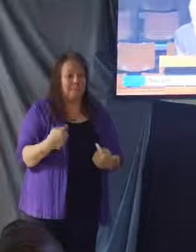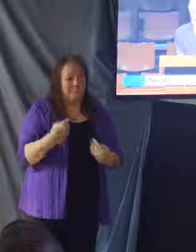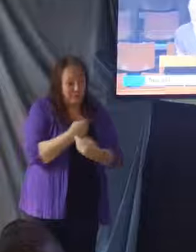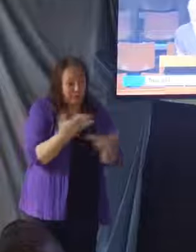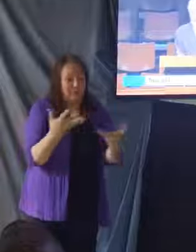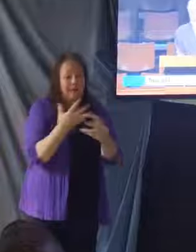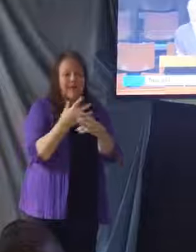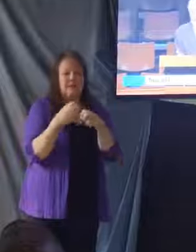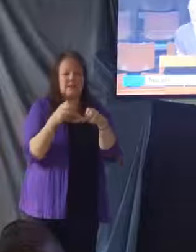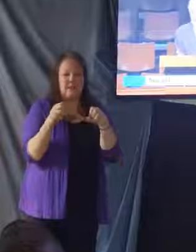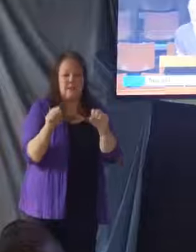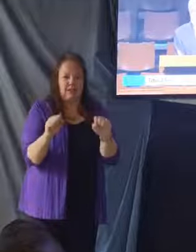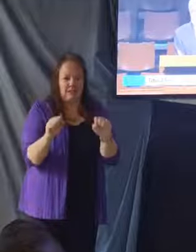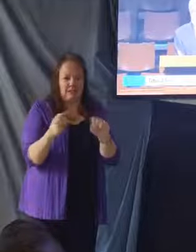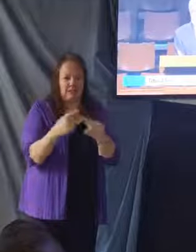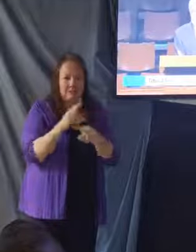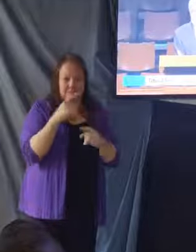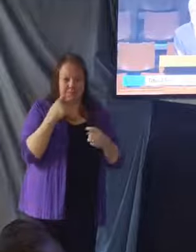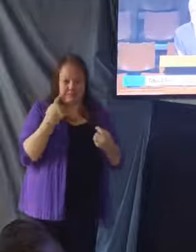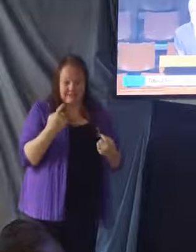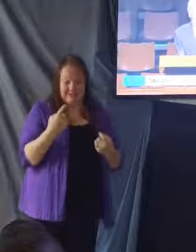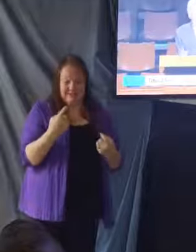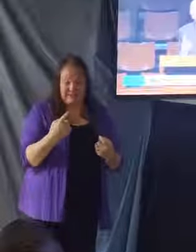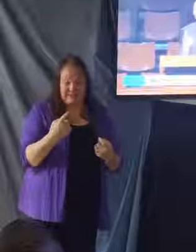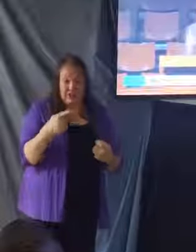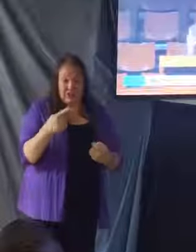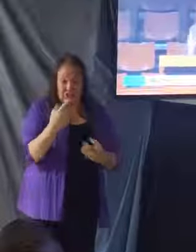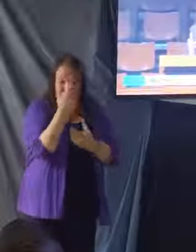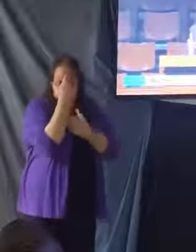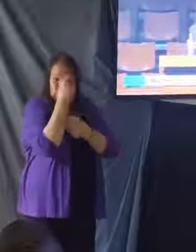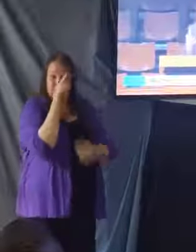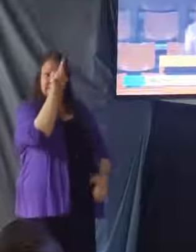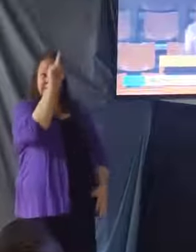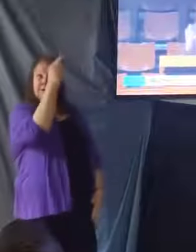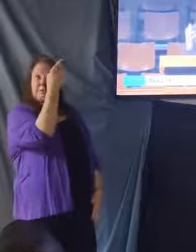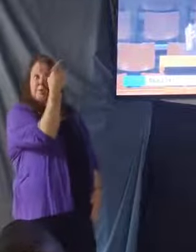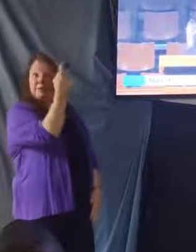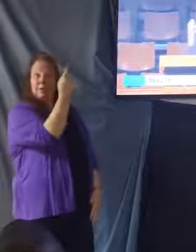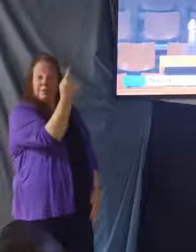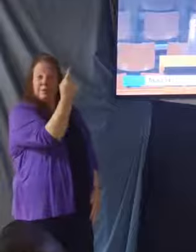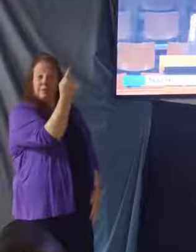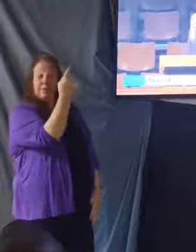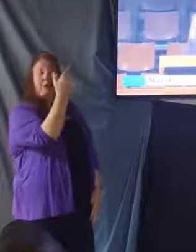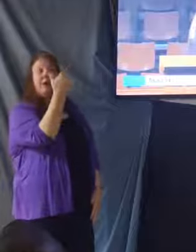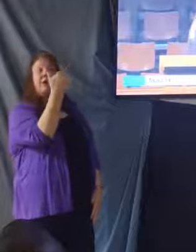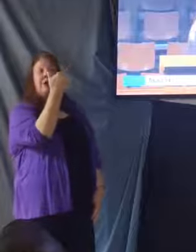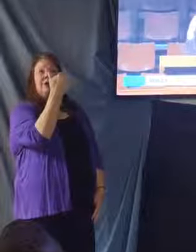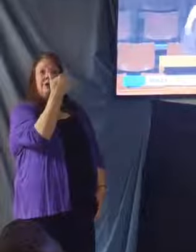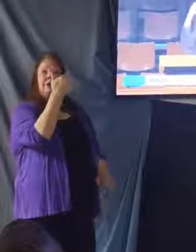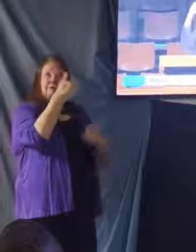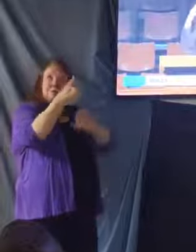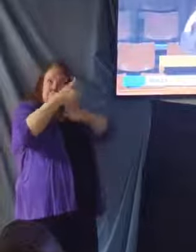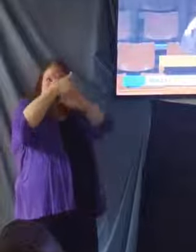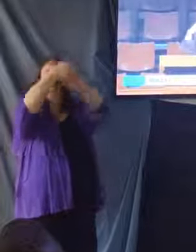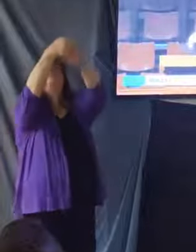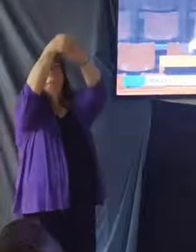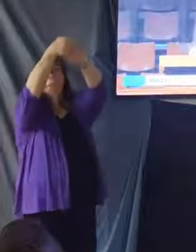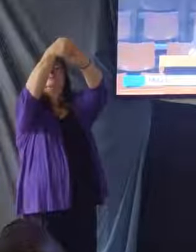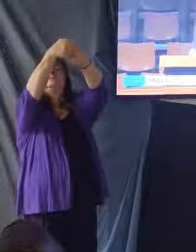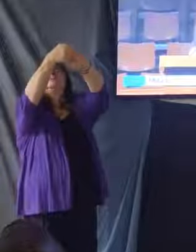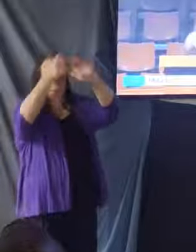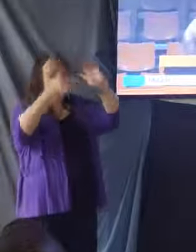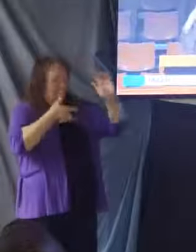provide salvation. And when you trust in him, you enter into the provision of that salvation. You